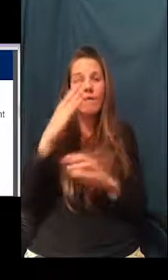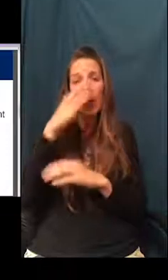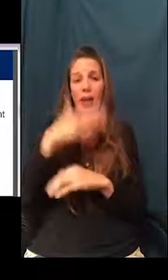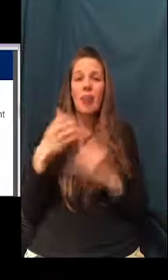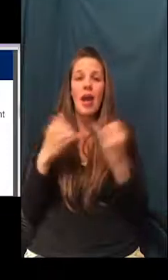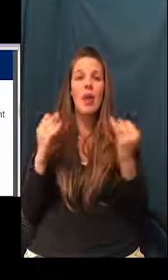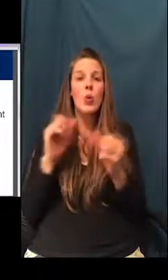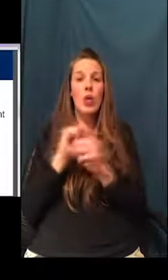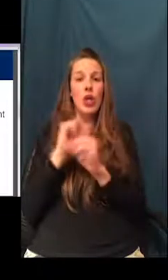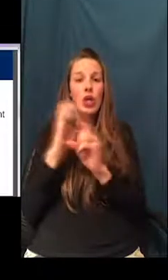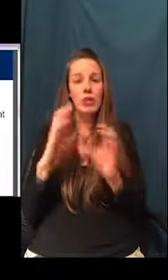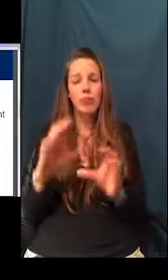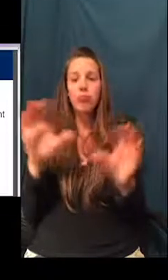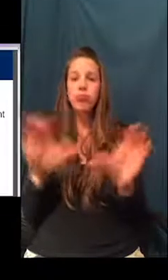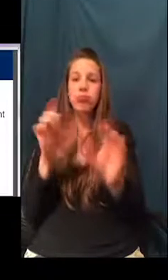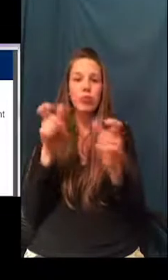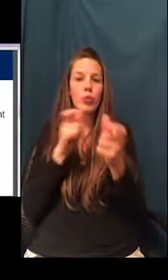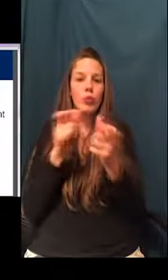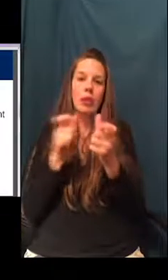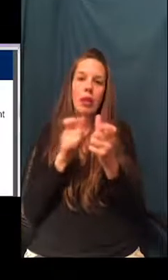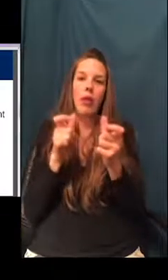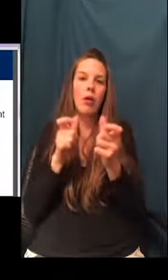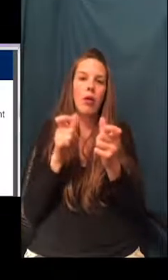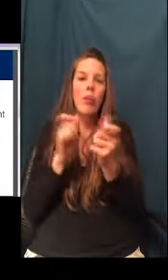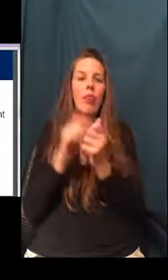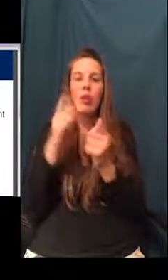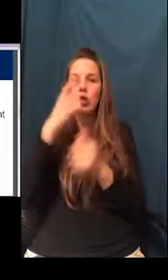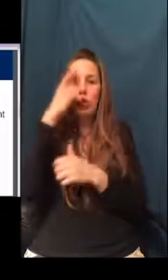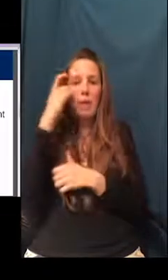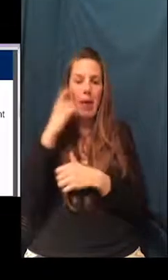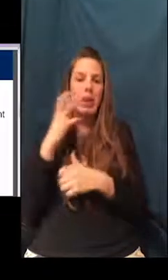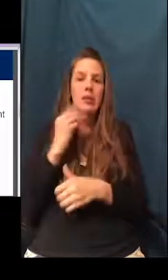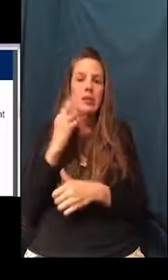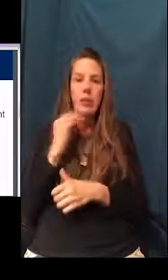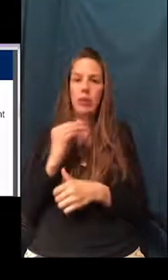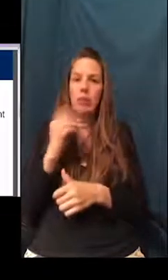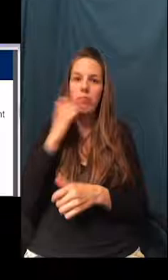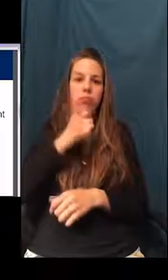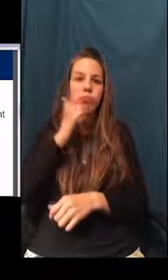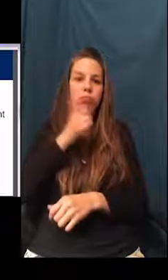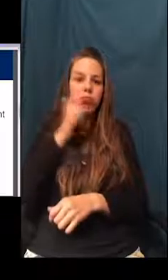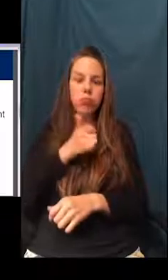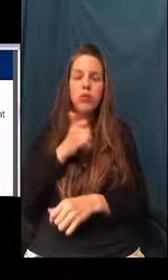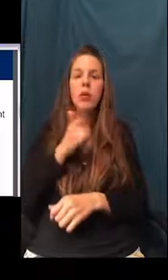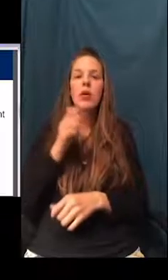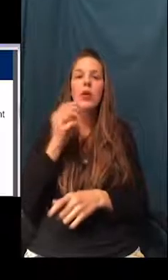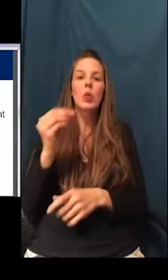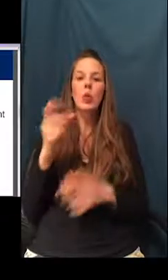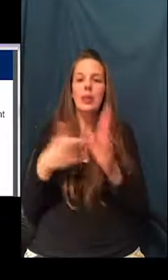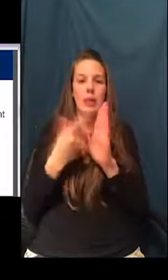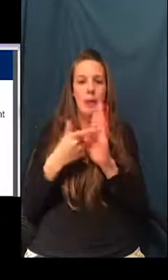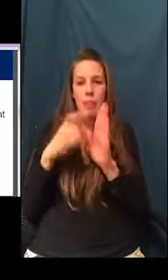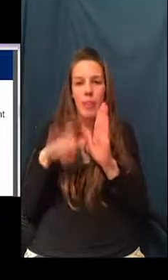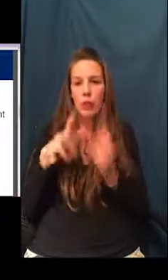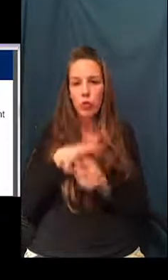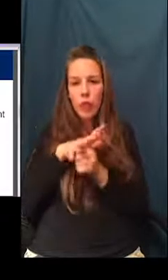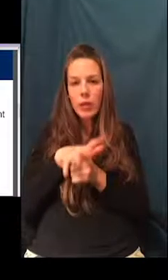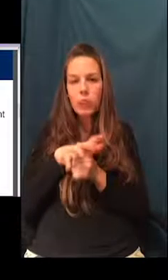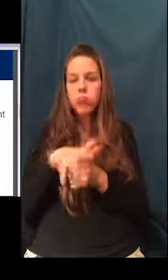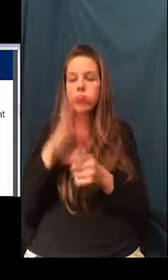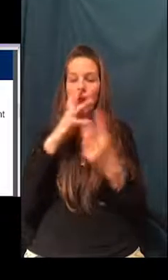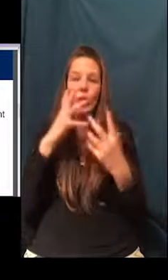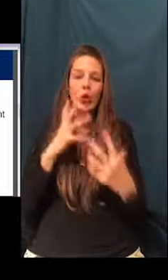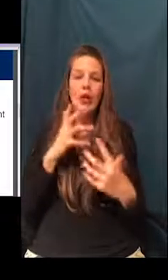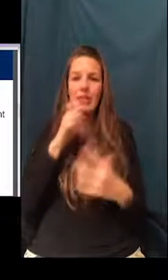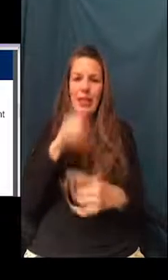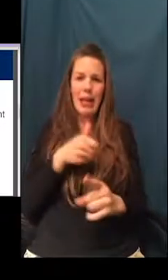workers, they do deal with traumatic experiences on a daily basis. And so sometimes the stress or the grief